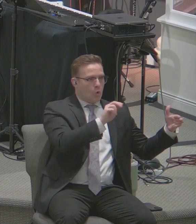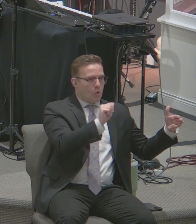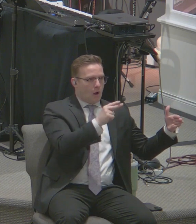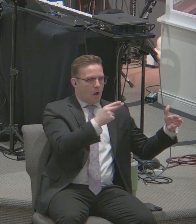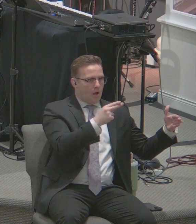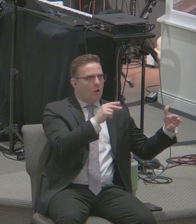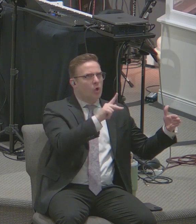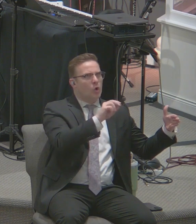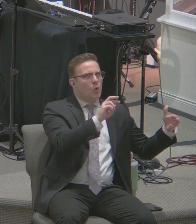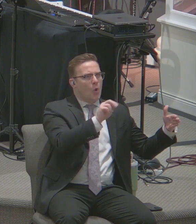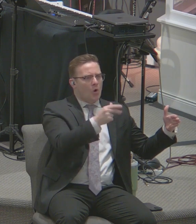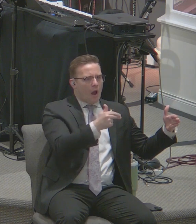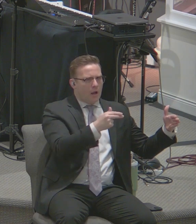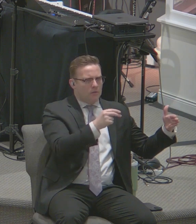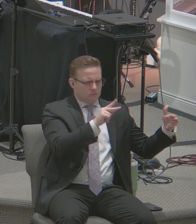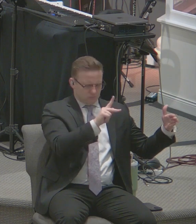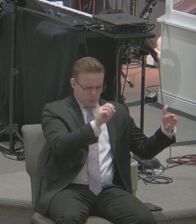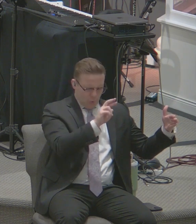elder, but